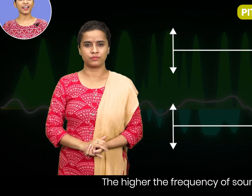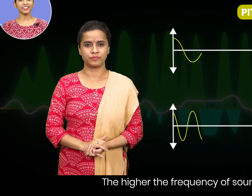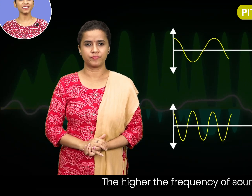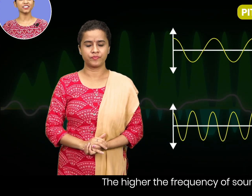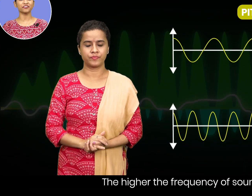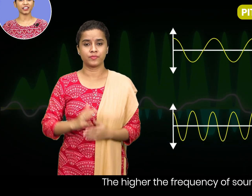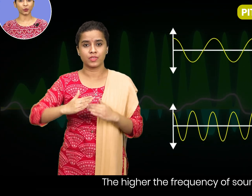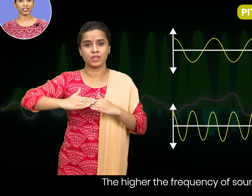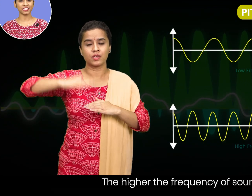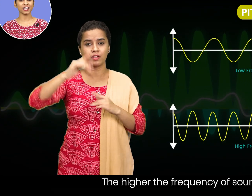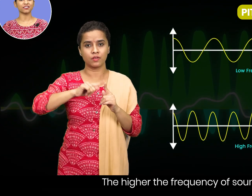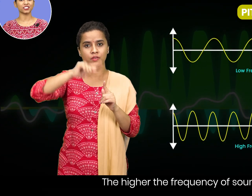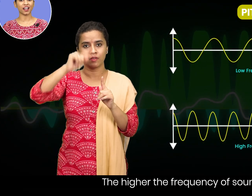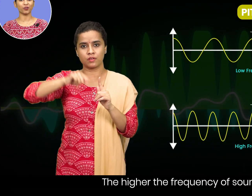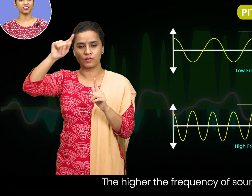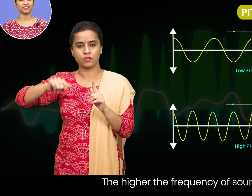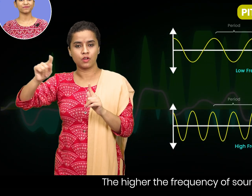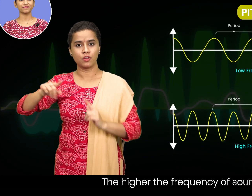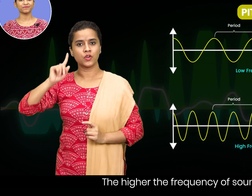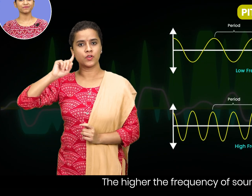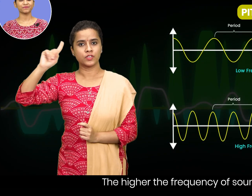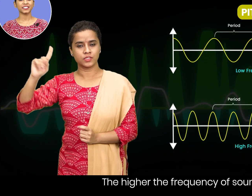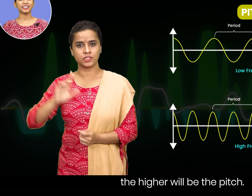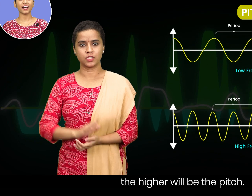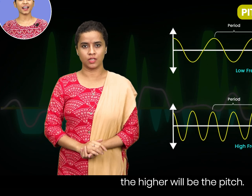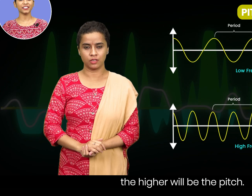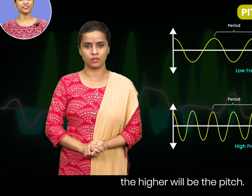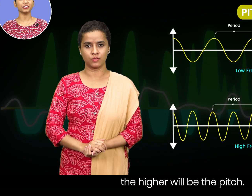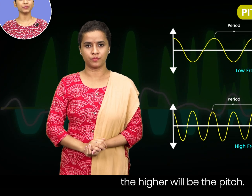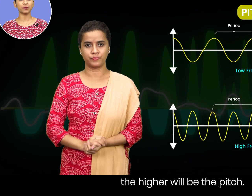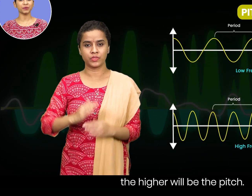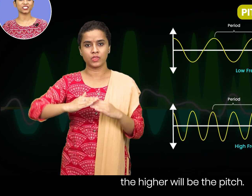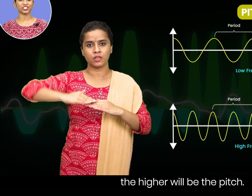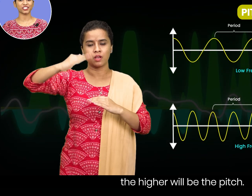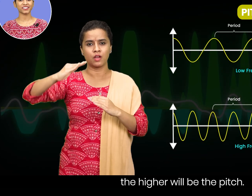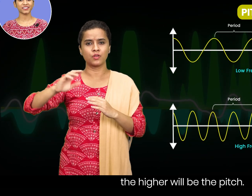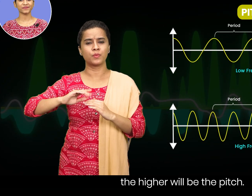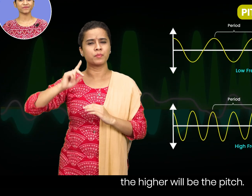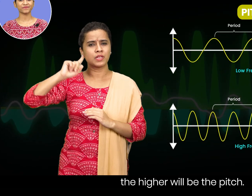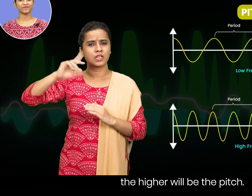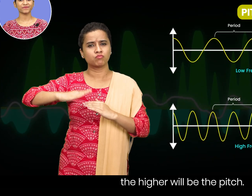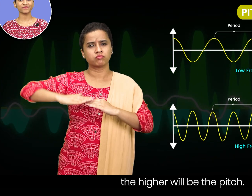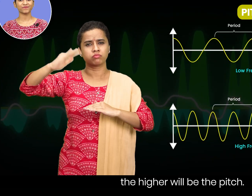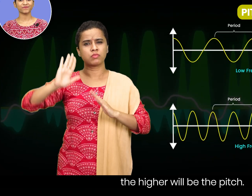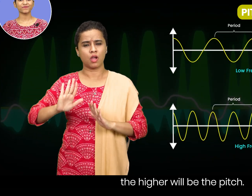The higher the frequency of sound, the higher will be the pitch.